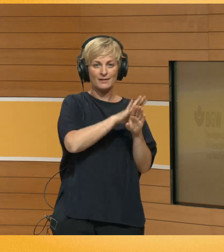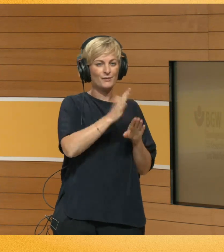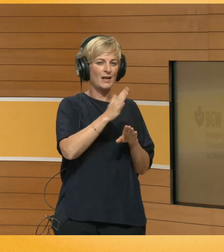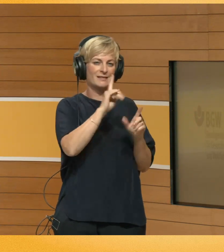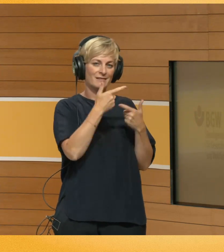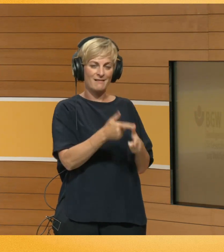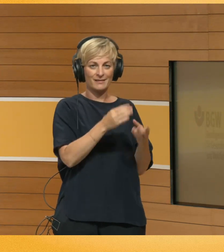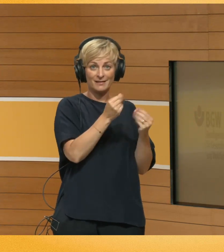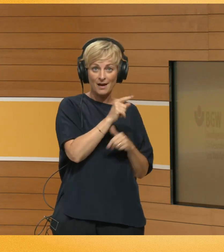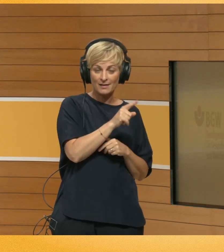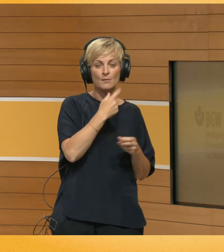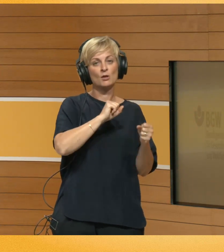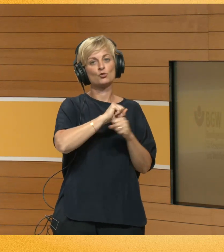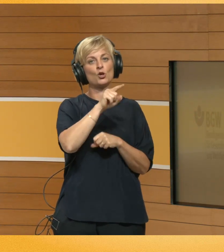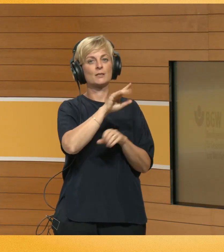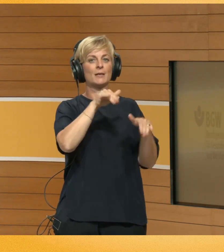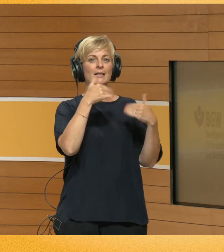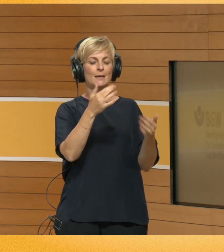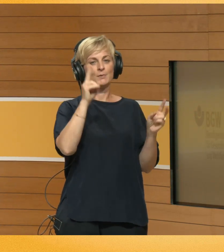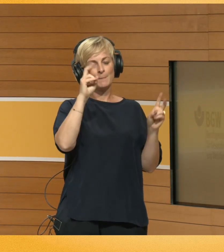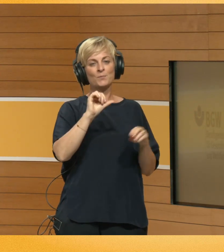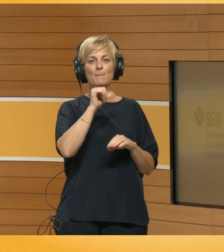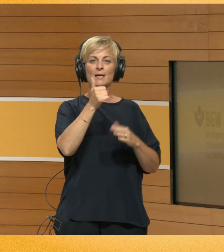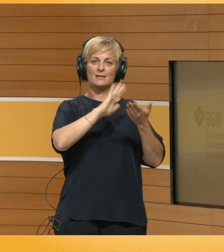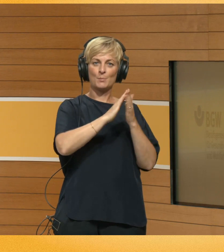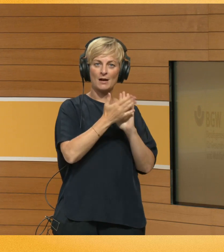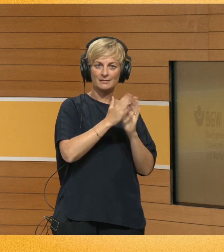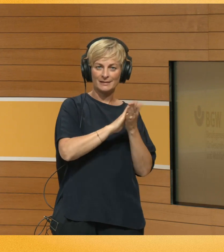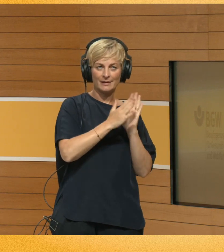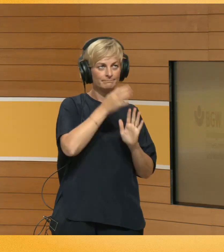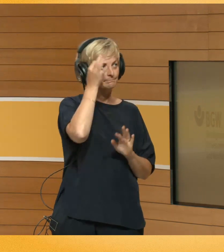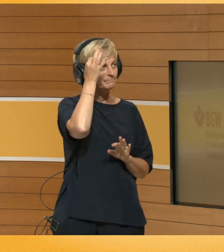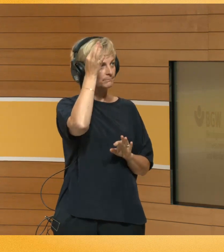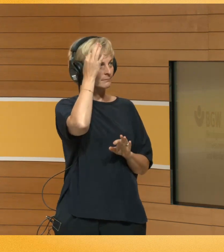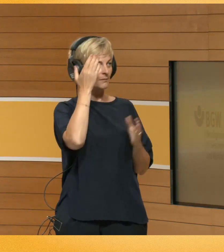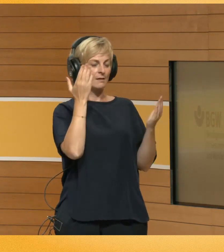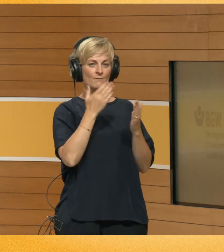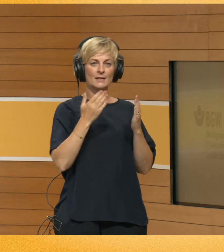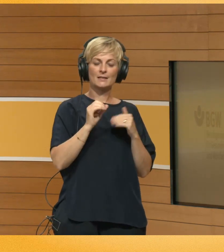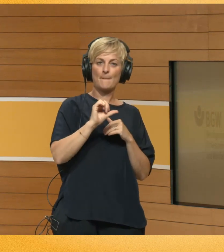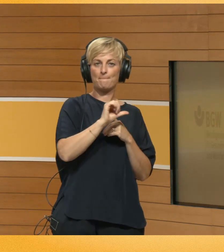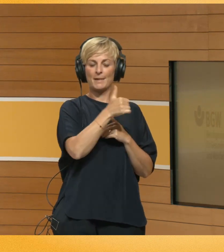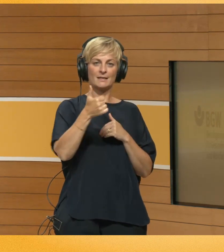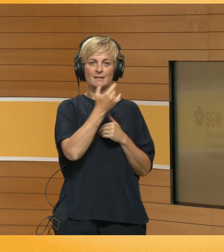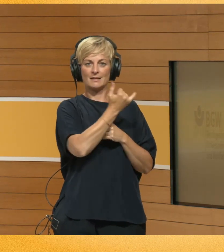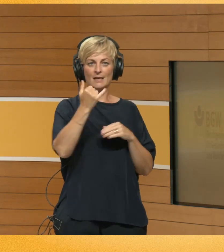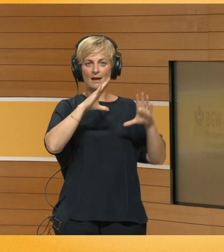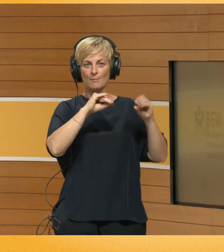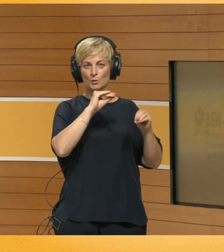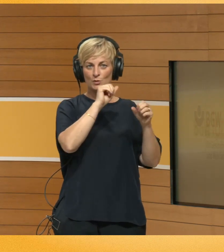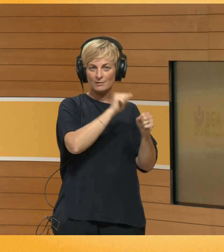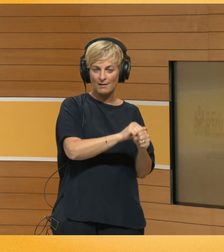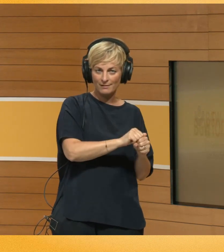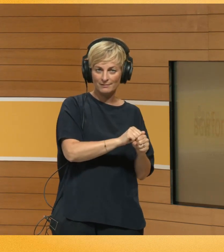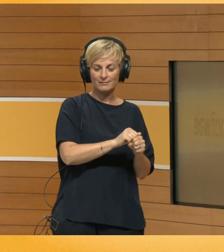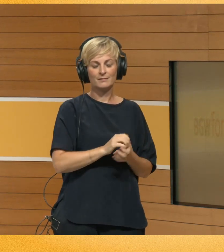we are creating for everyone to use, and we looked at them. You know, how are you transferring the patients? How many people